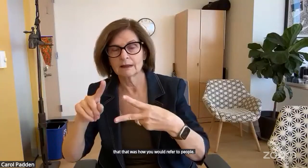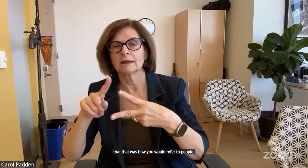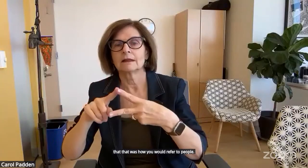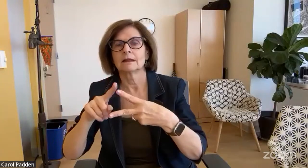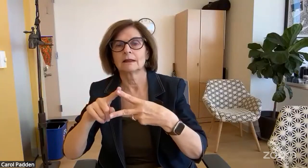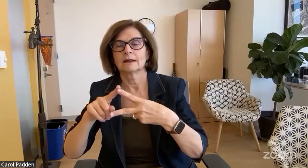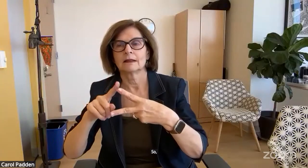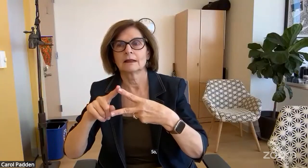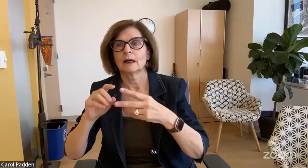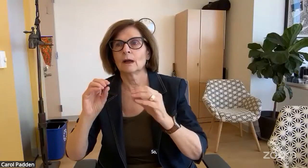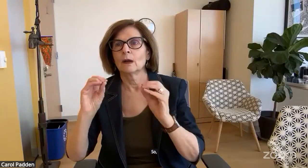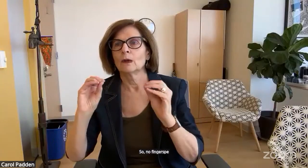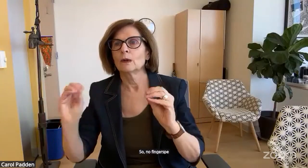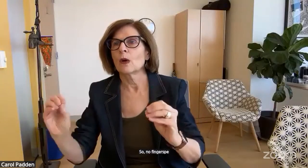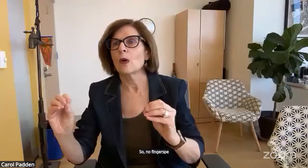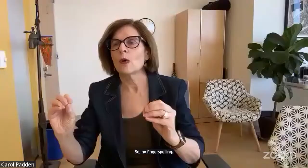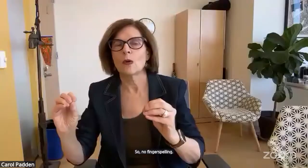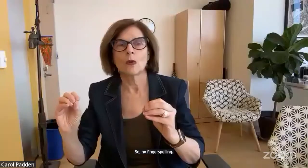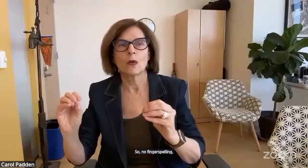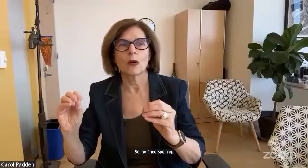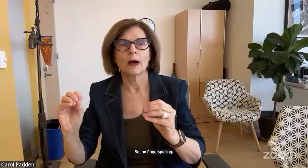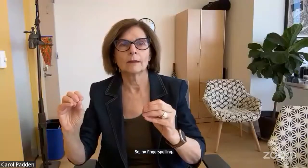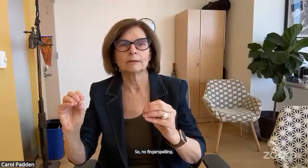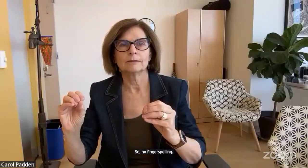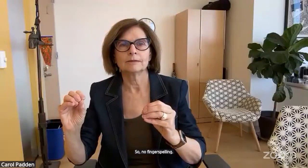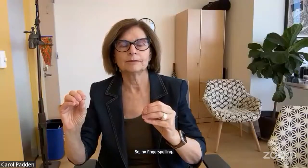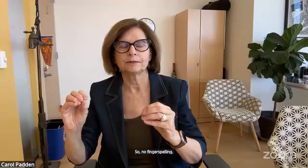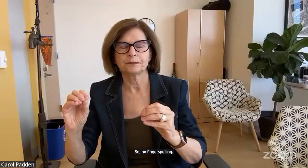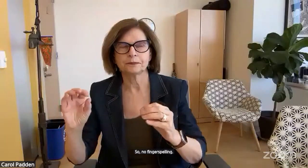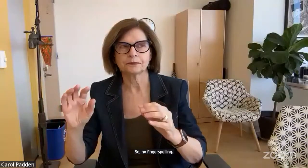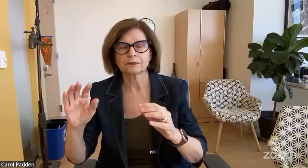So no finger spelling, no